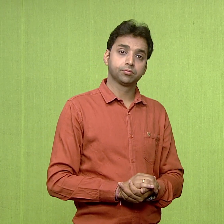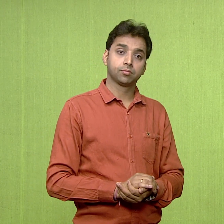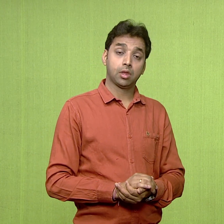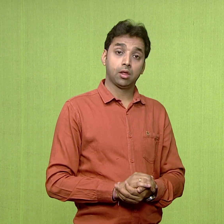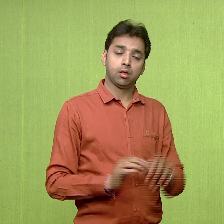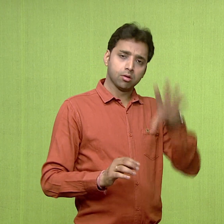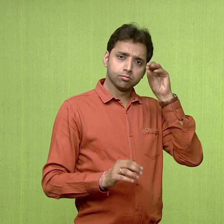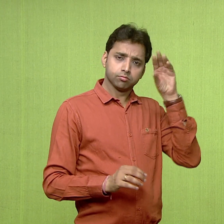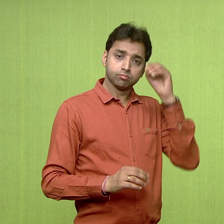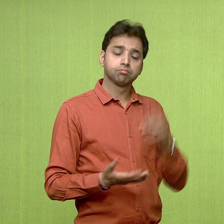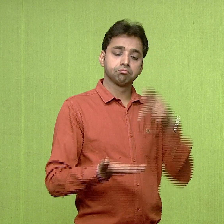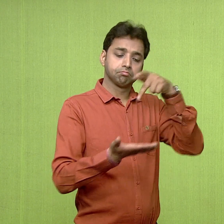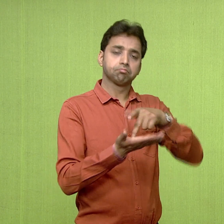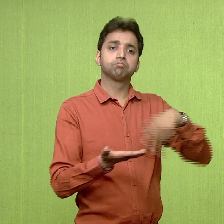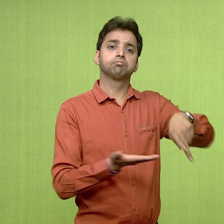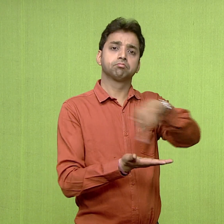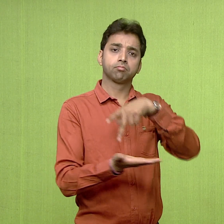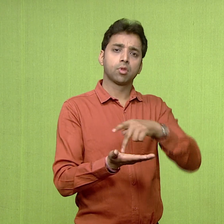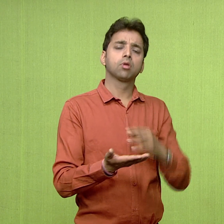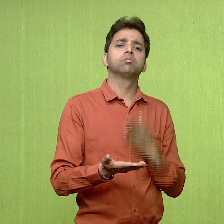learning takes place throughout life.